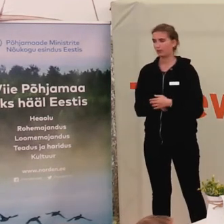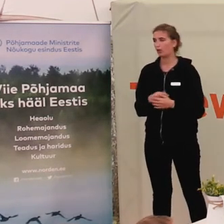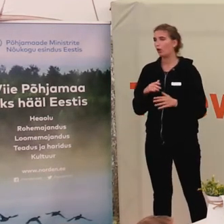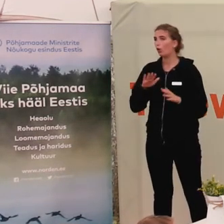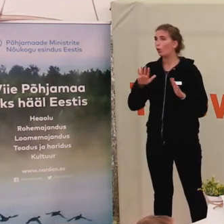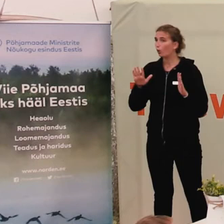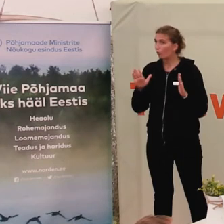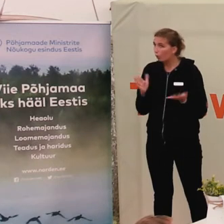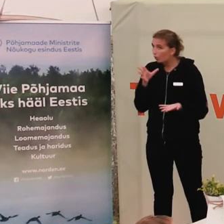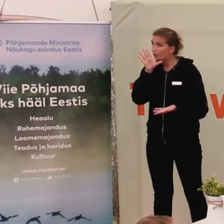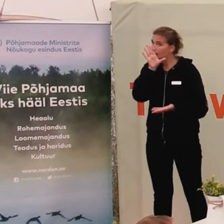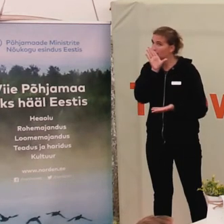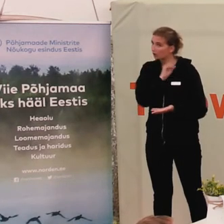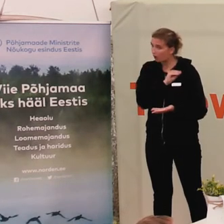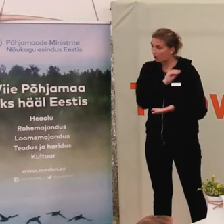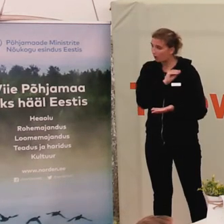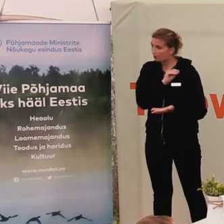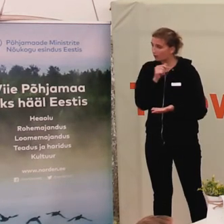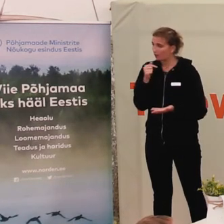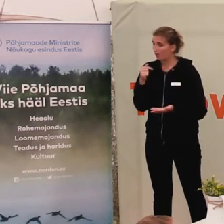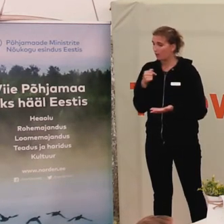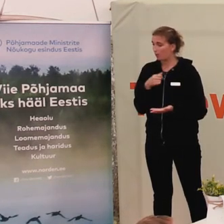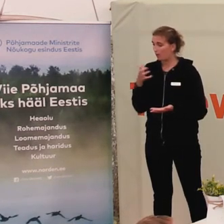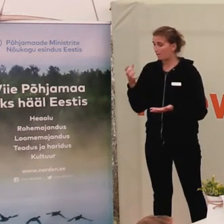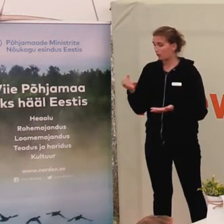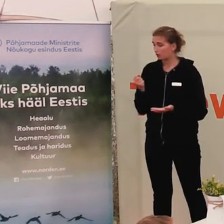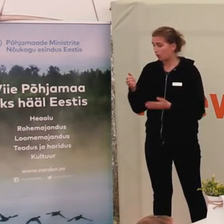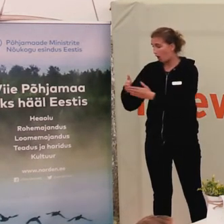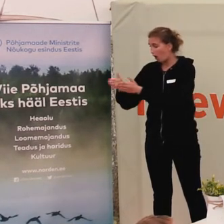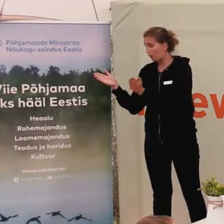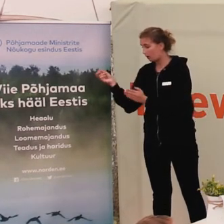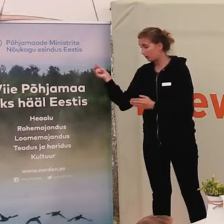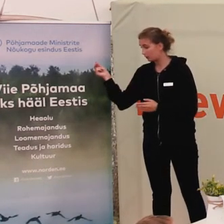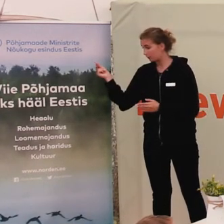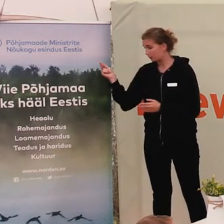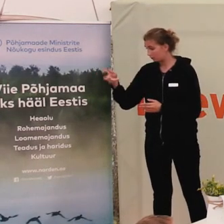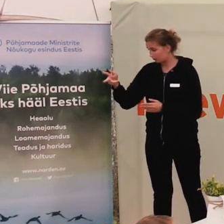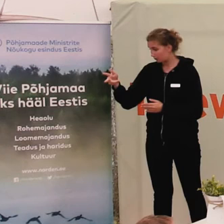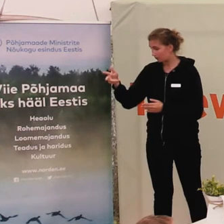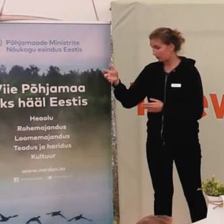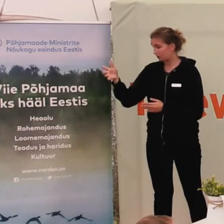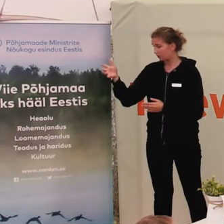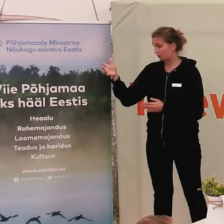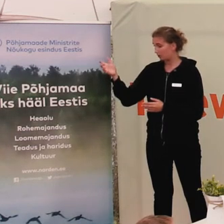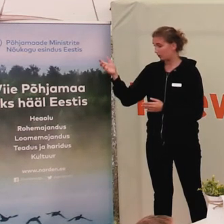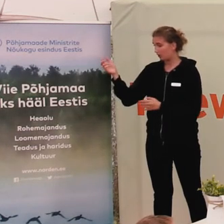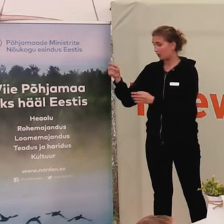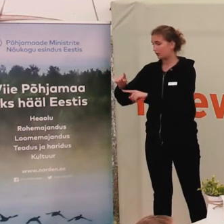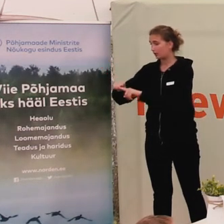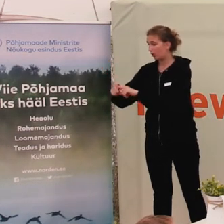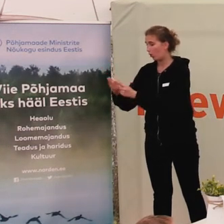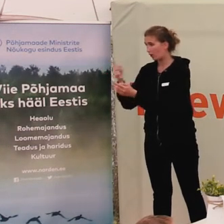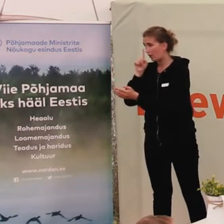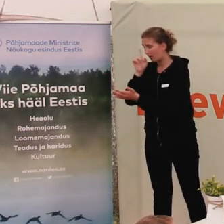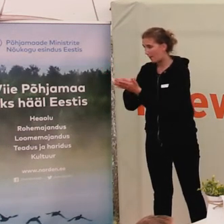if I could, I would take all the public funding out of the dirty technologies, out of